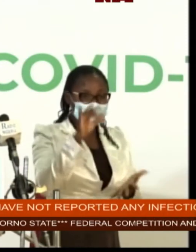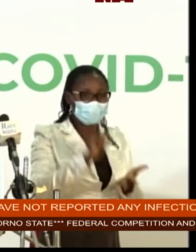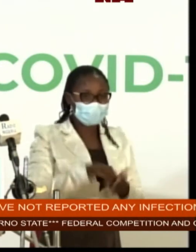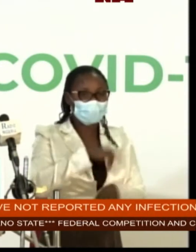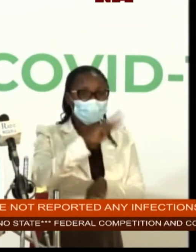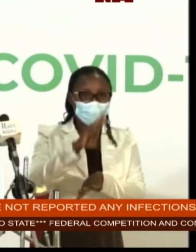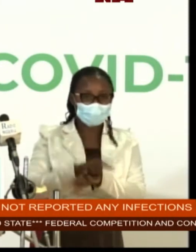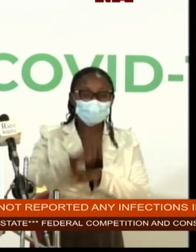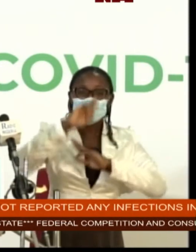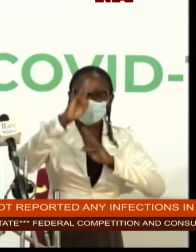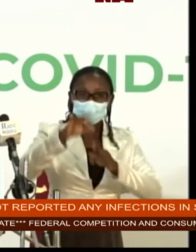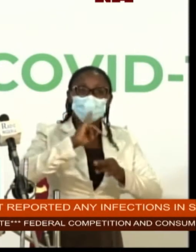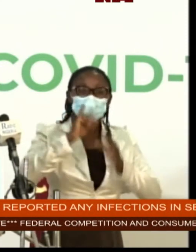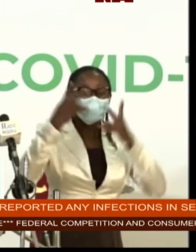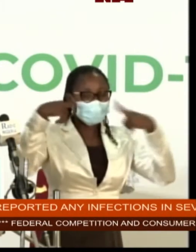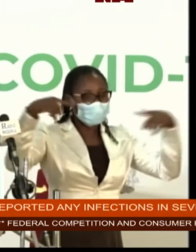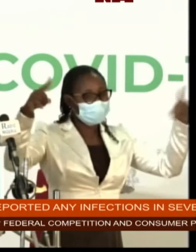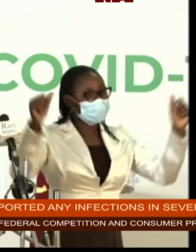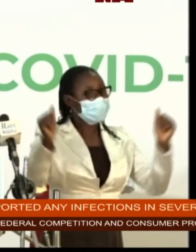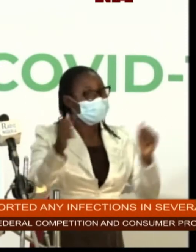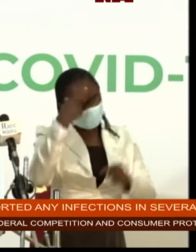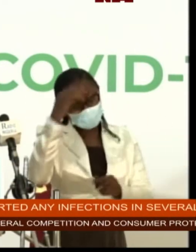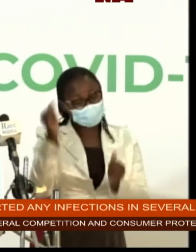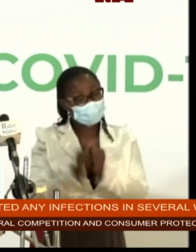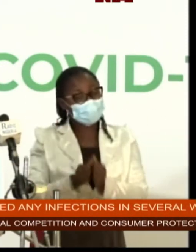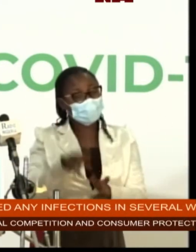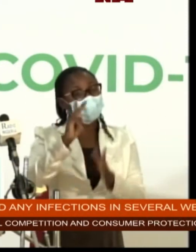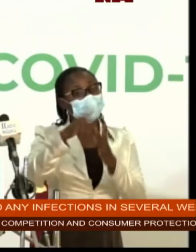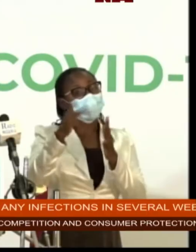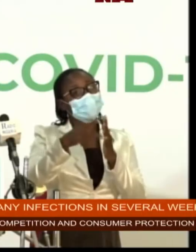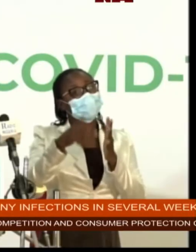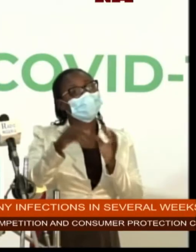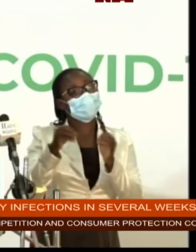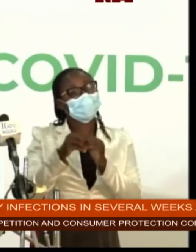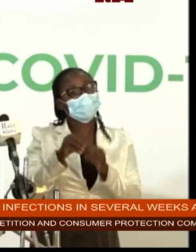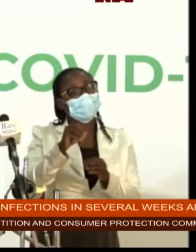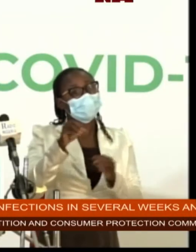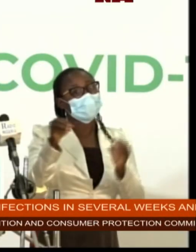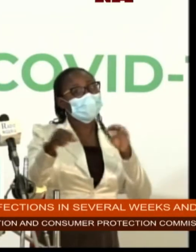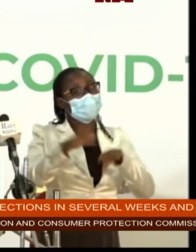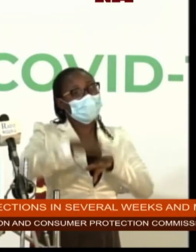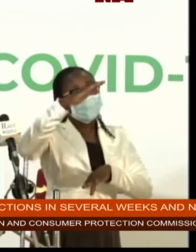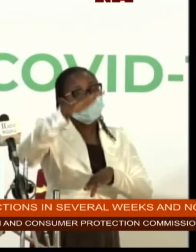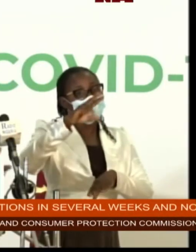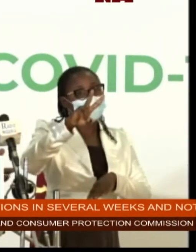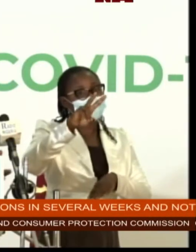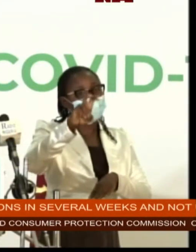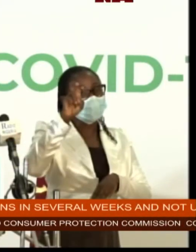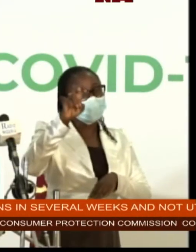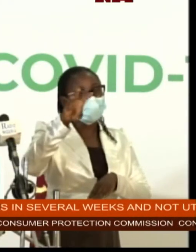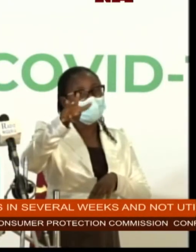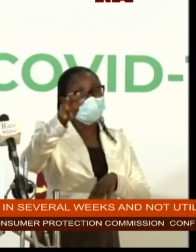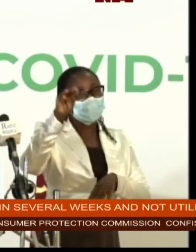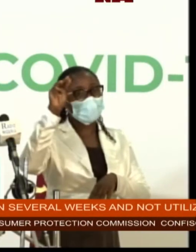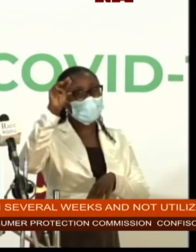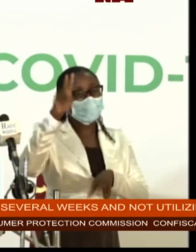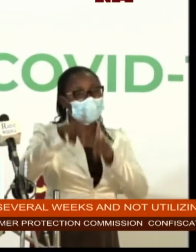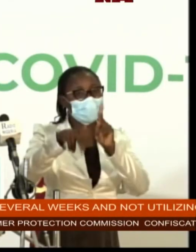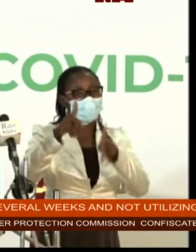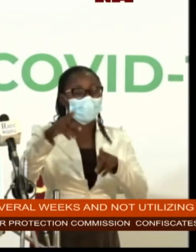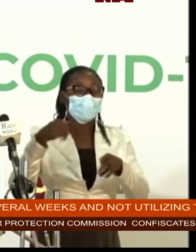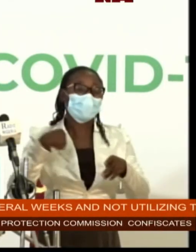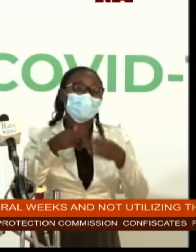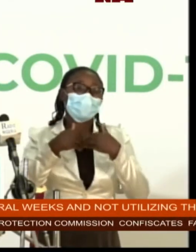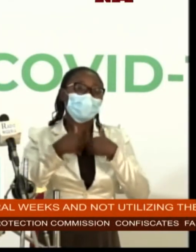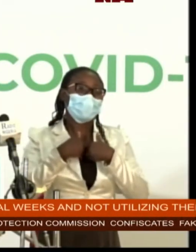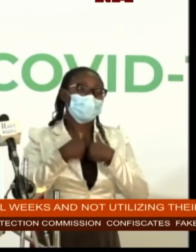successful, because with a population of over 200 million people, with our